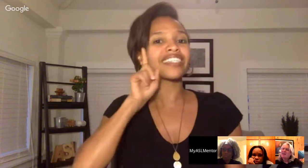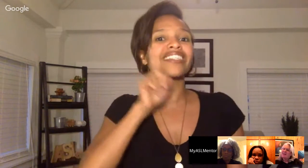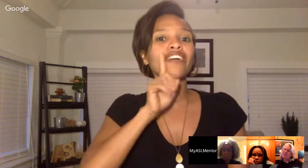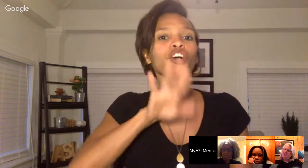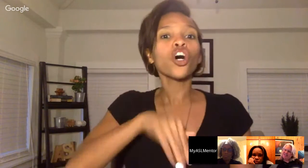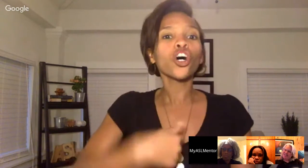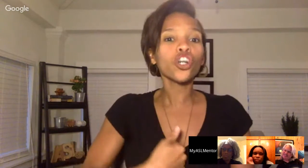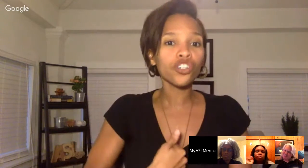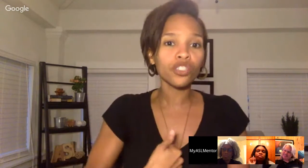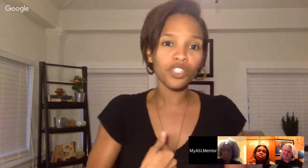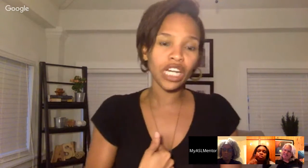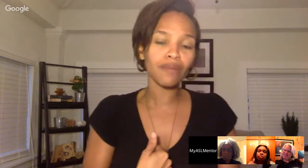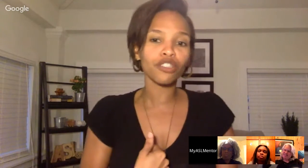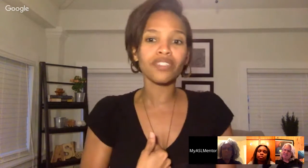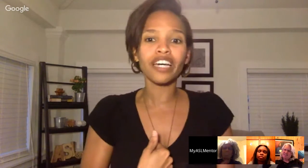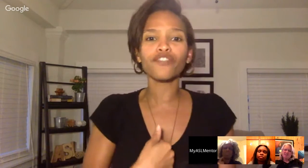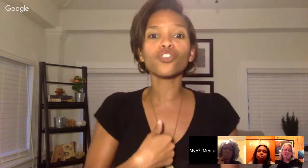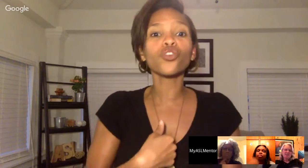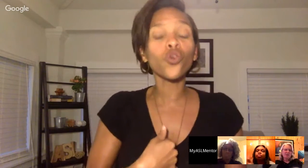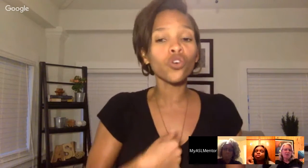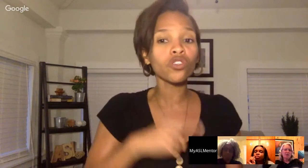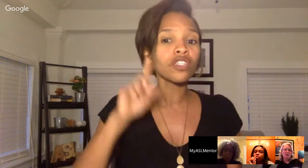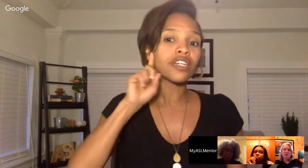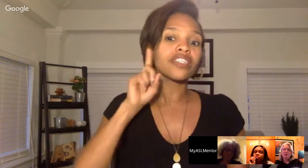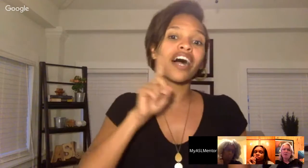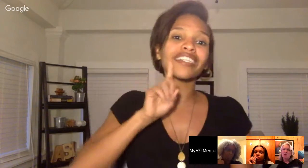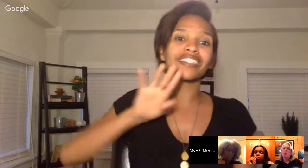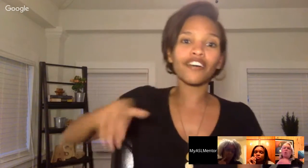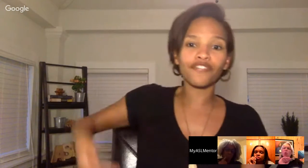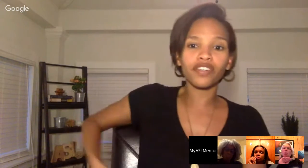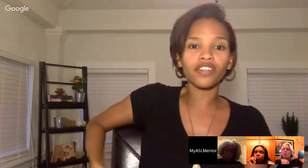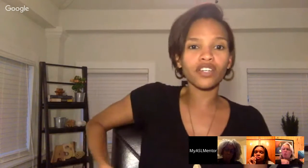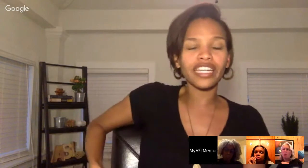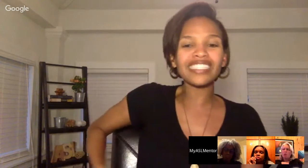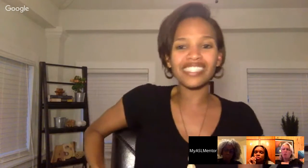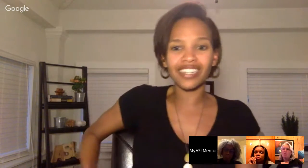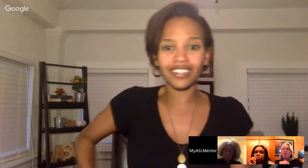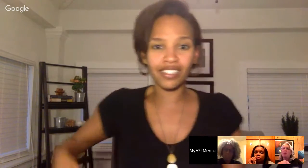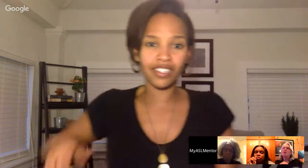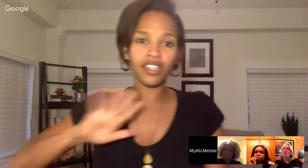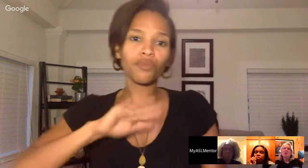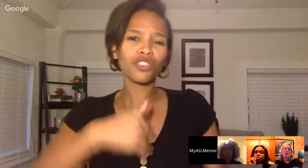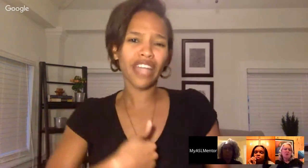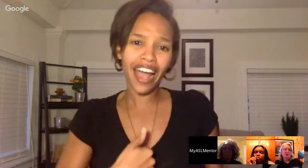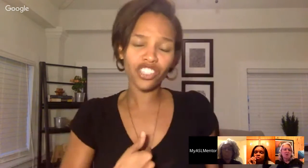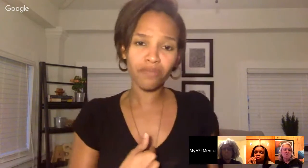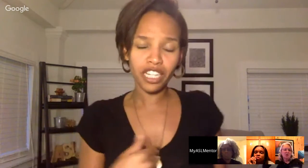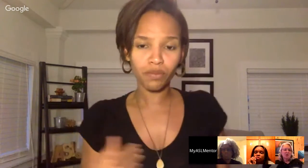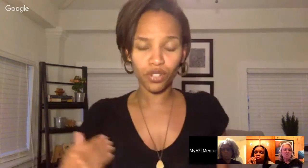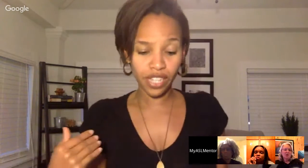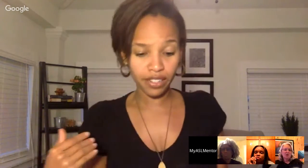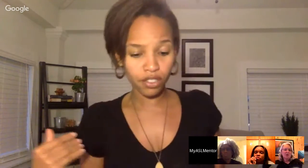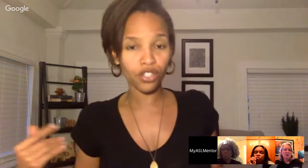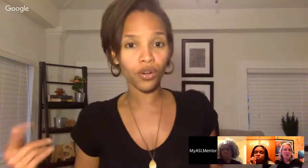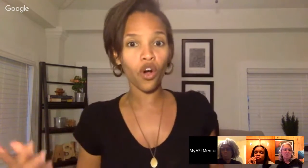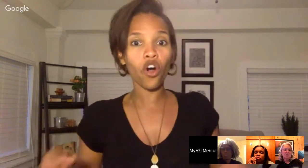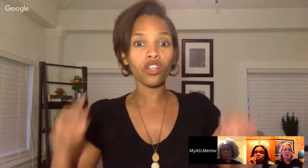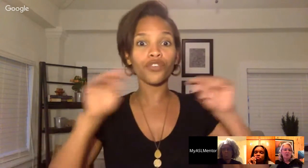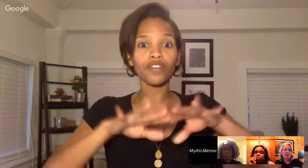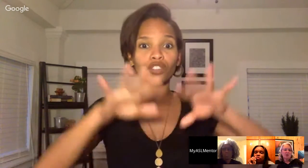signing deafhood, which comes from deaf soul, not deaf instinct, which actually makes more sense. So all of you, I've